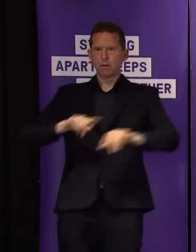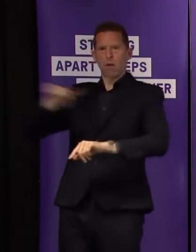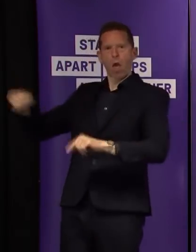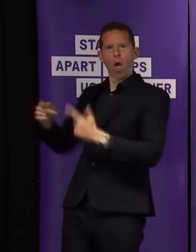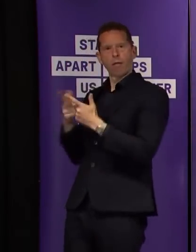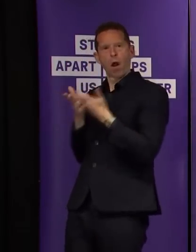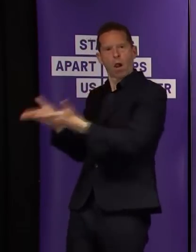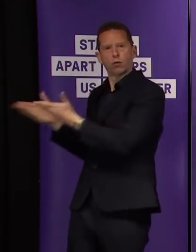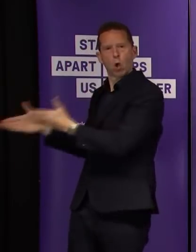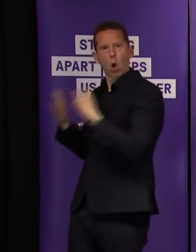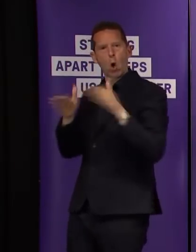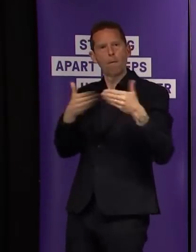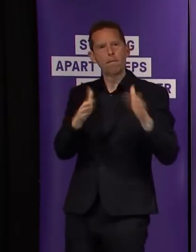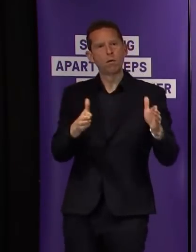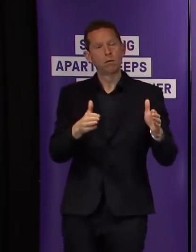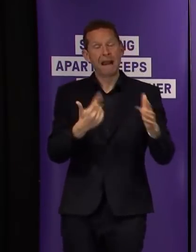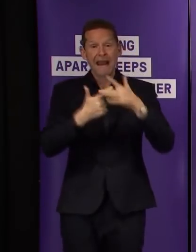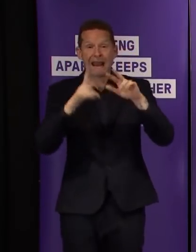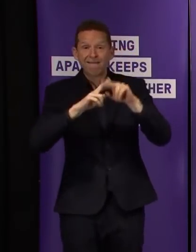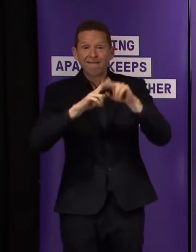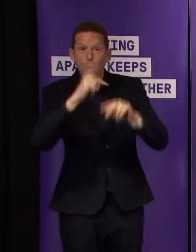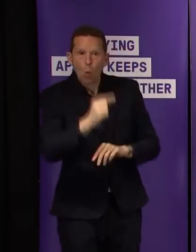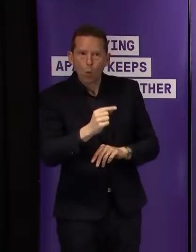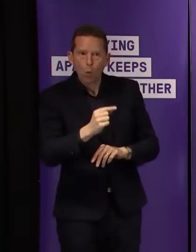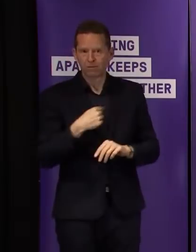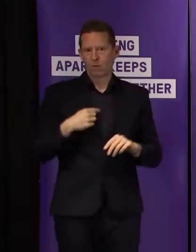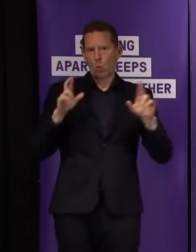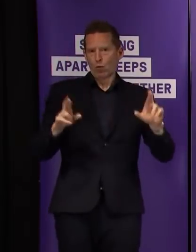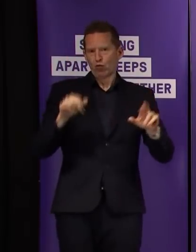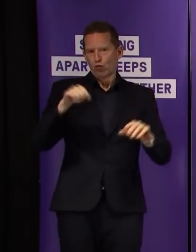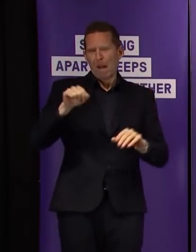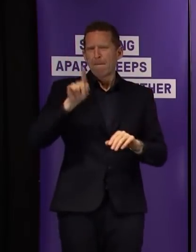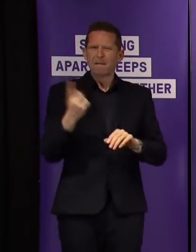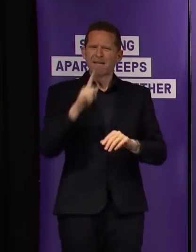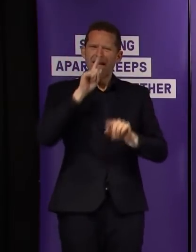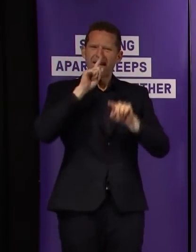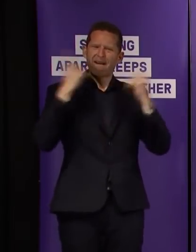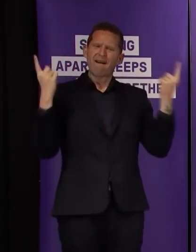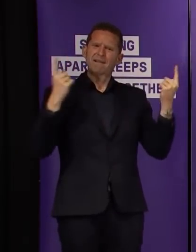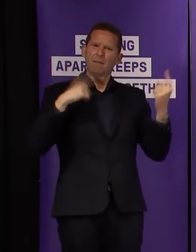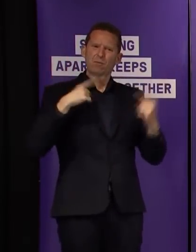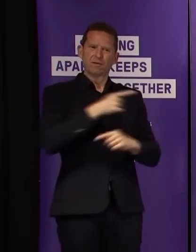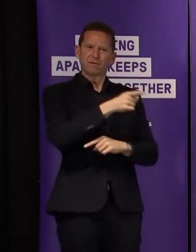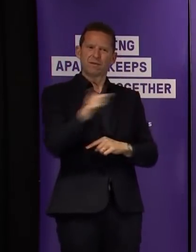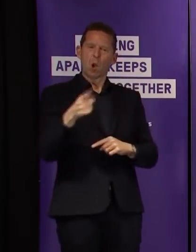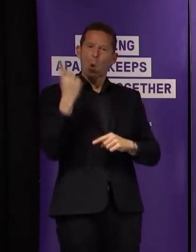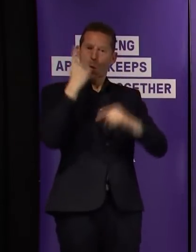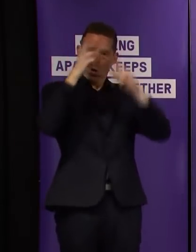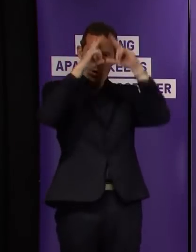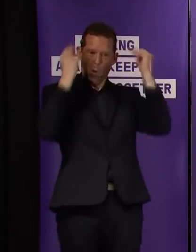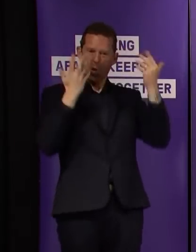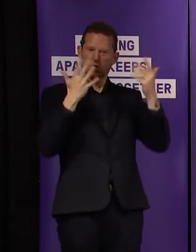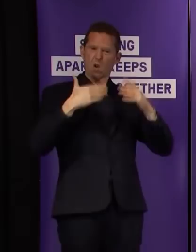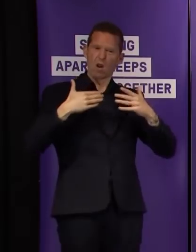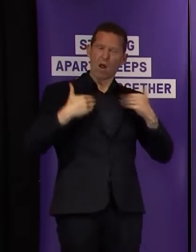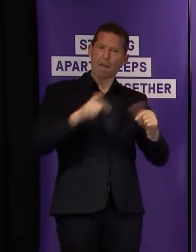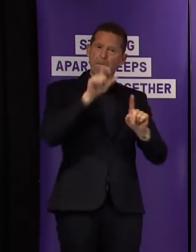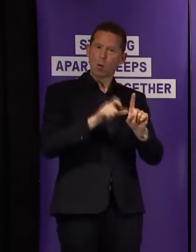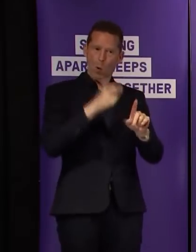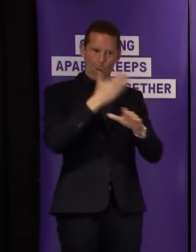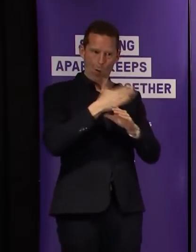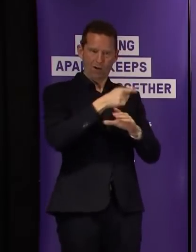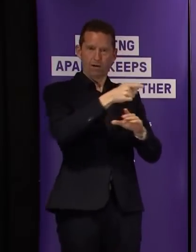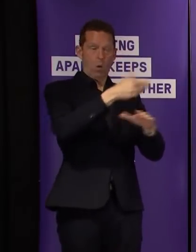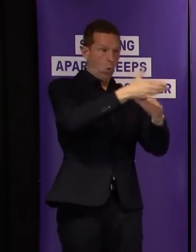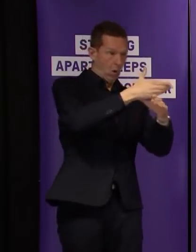we would do that. We absolutely would do that. But that's not an option, because every healthcare worker lives in a family, every aged care